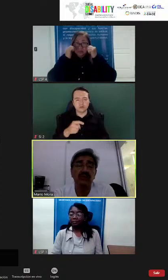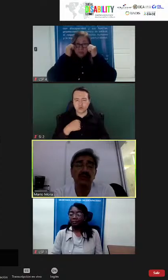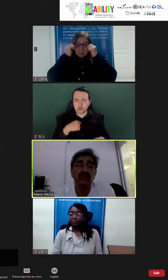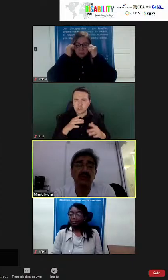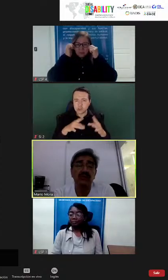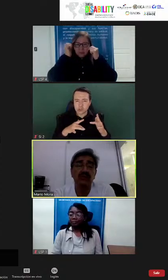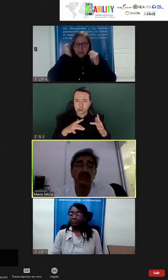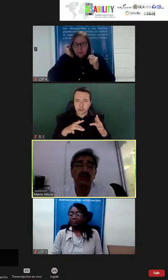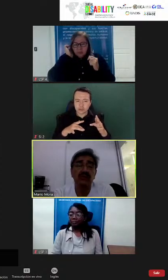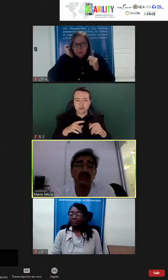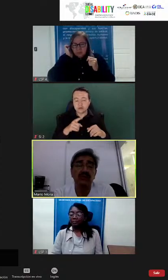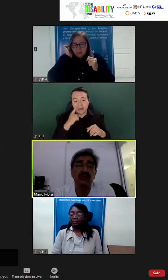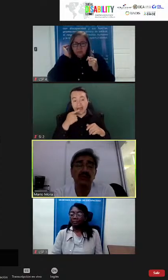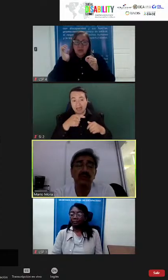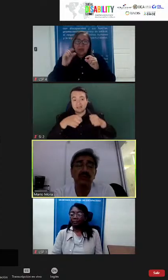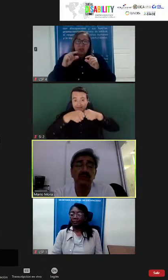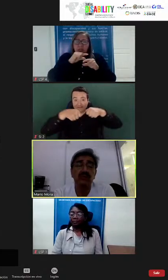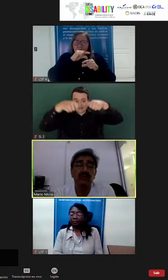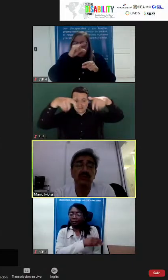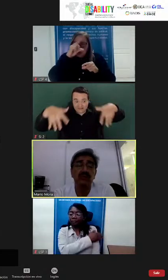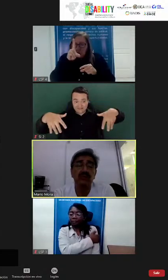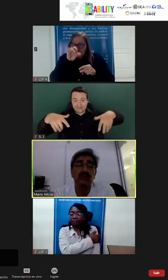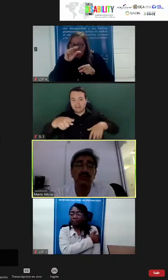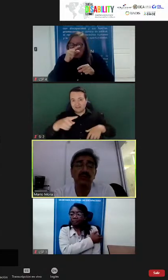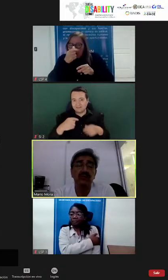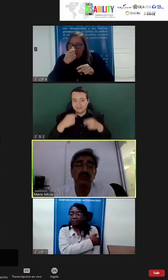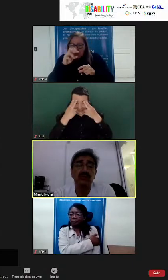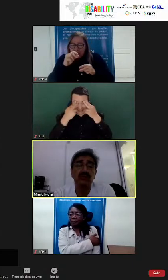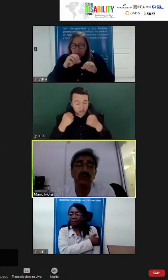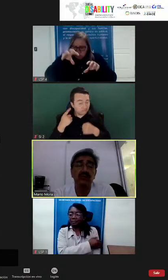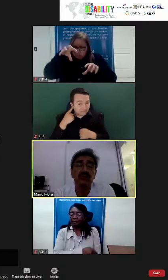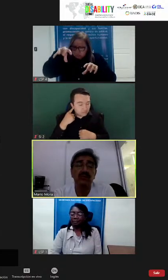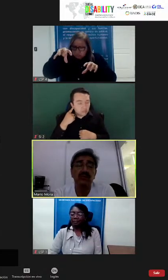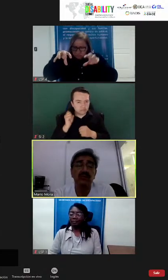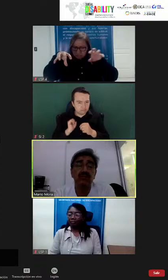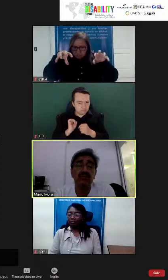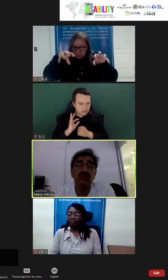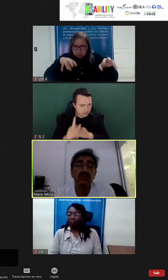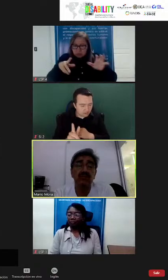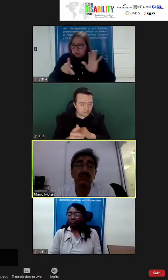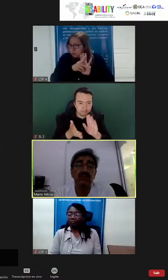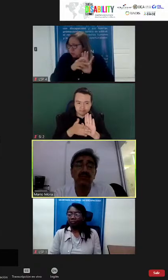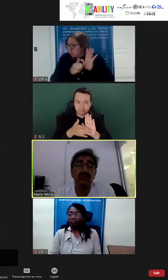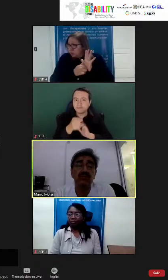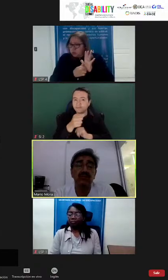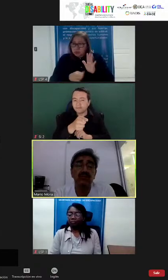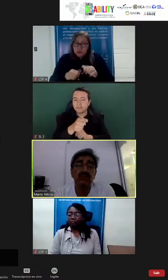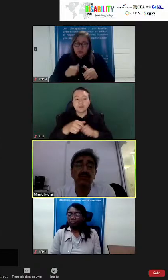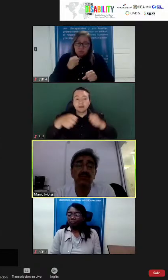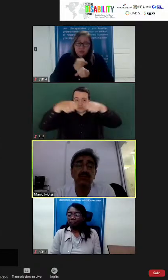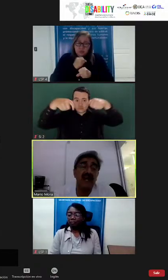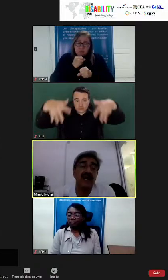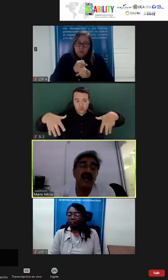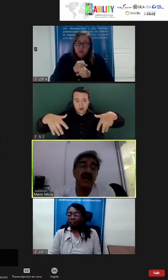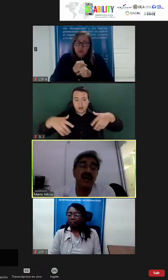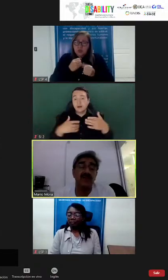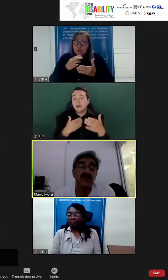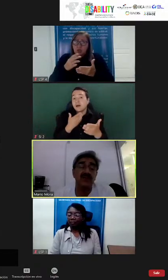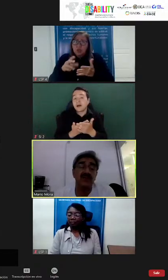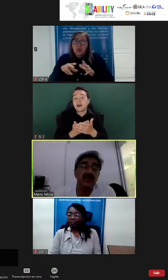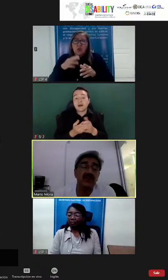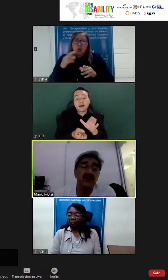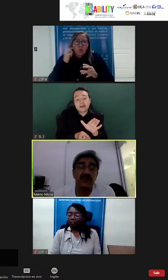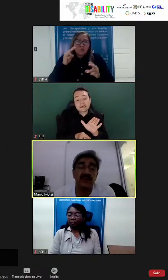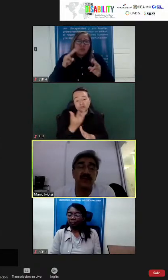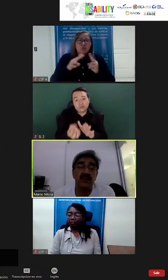i am presenting a flow chart where you can see the structure of the project for results that